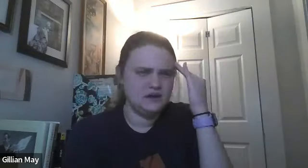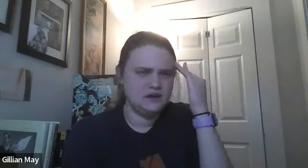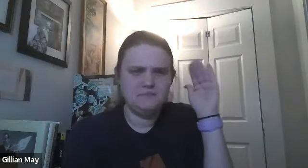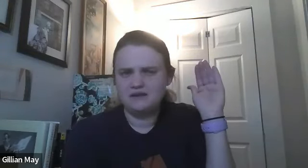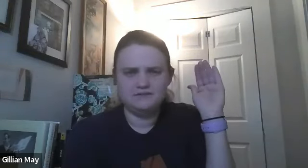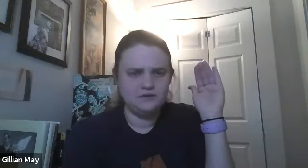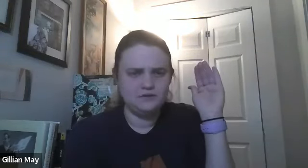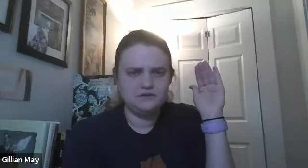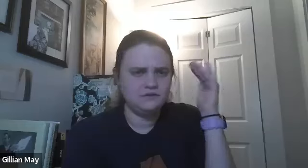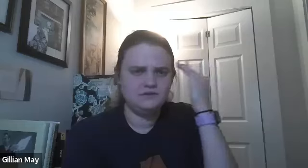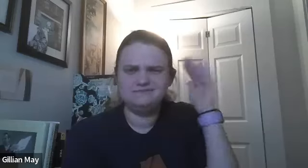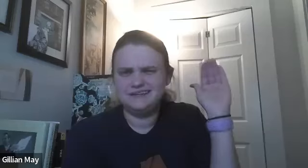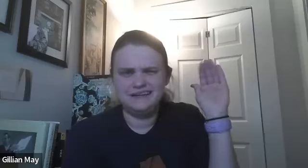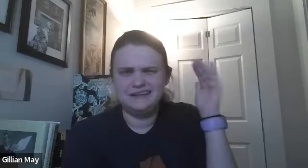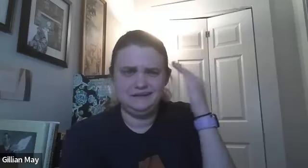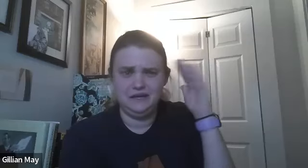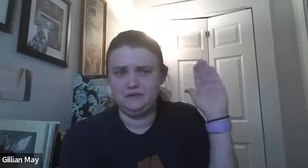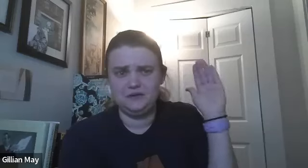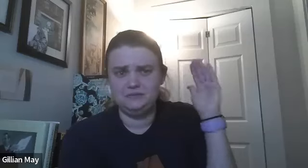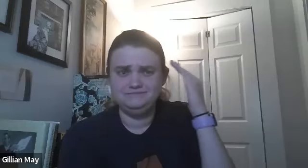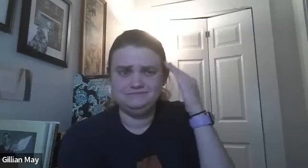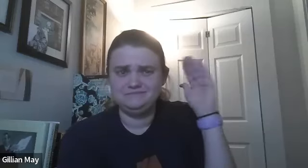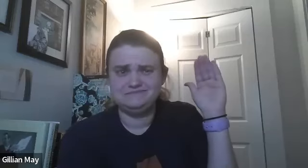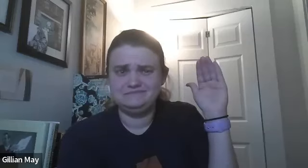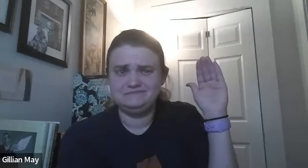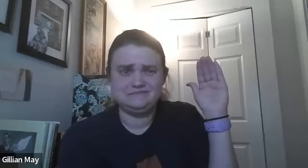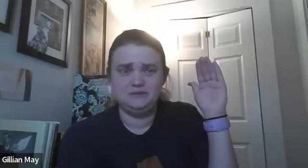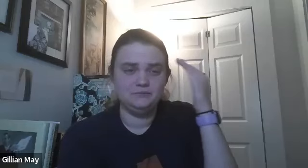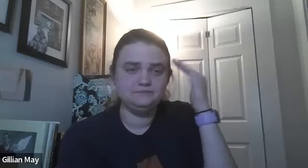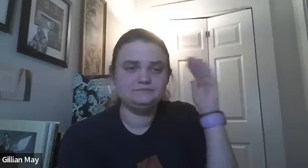your head back and forth. I don't know. I don't know.